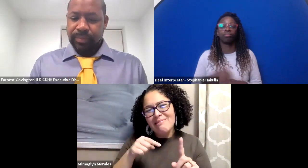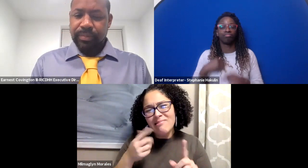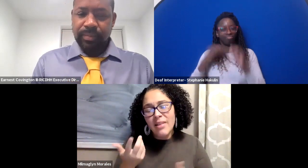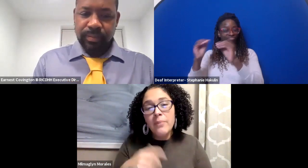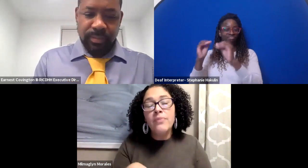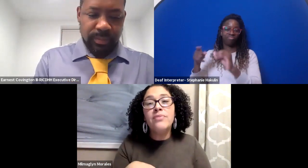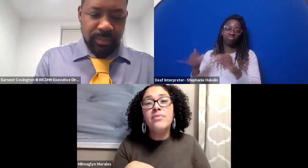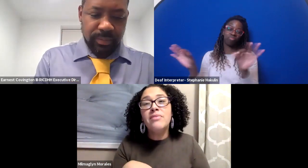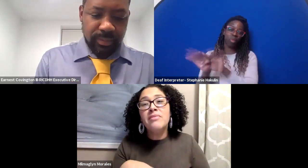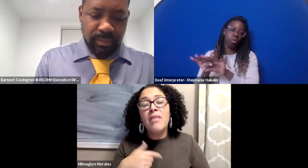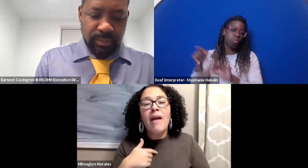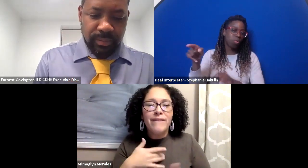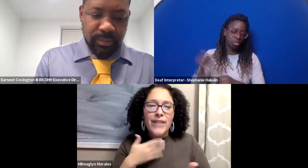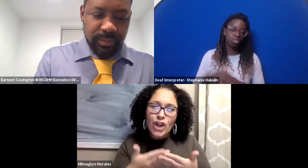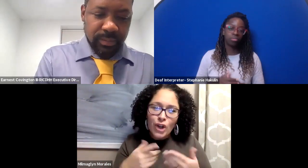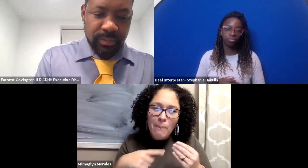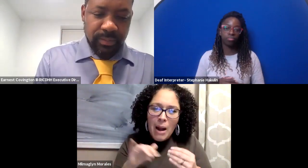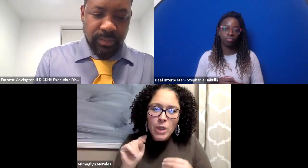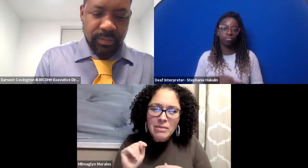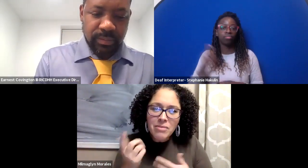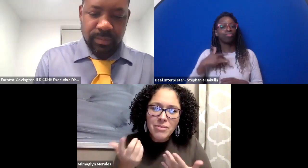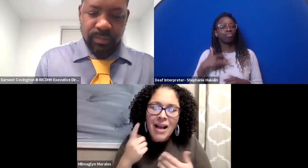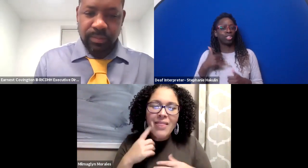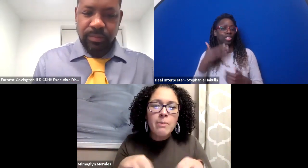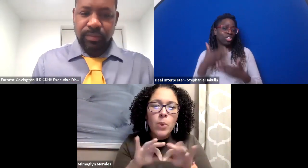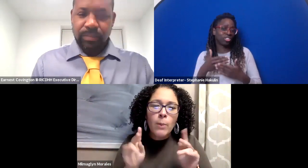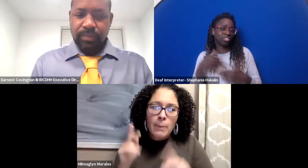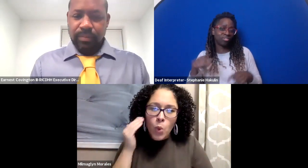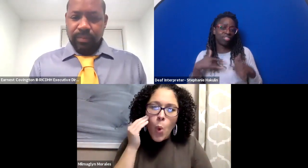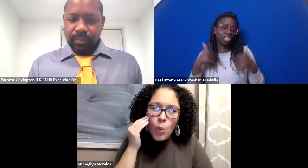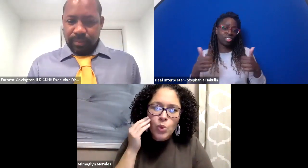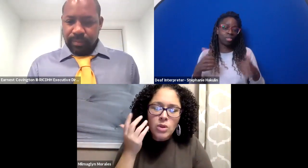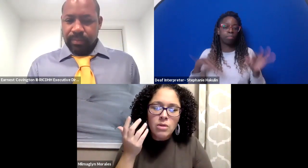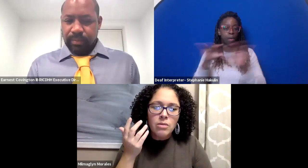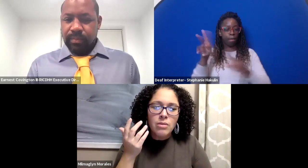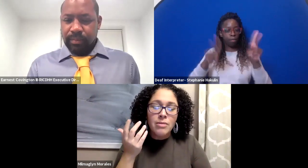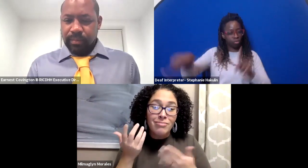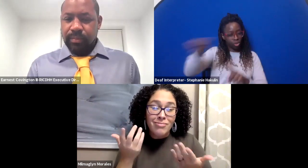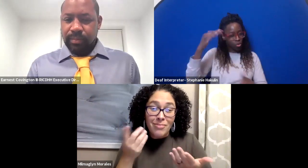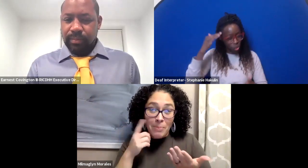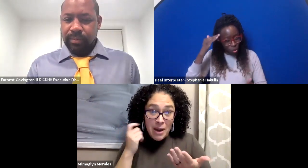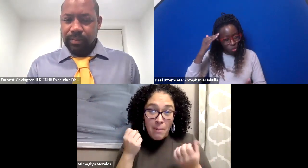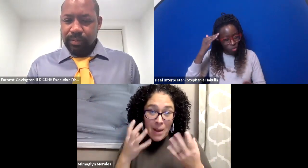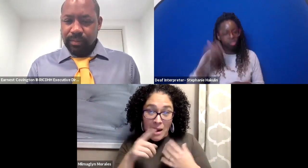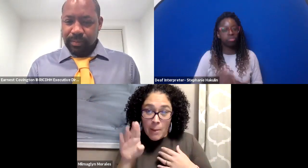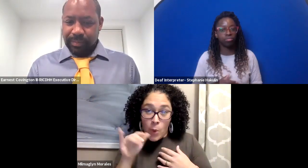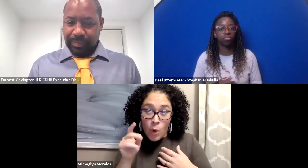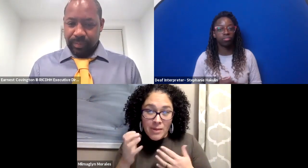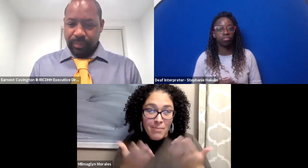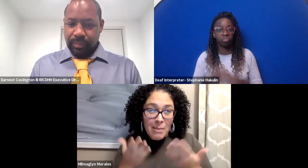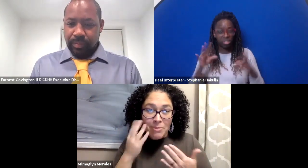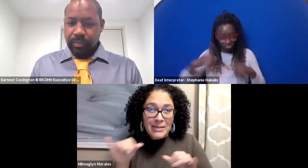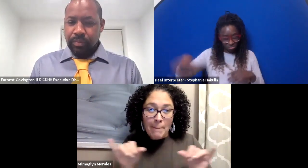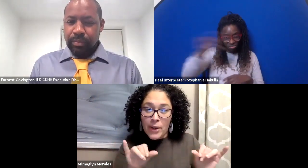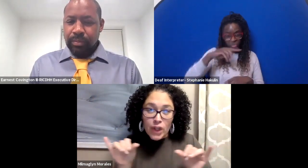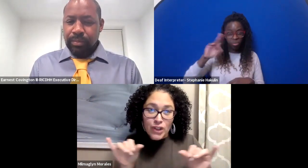journey to educate them. That's so important. So I do feel very good that I was there and that I put that out to